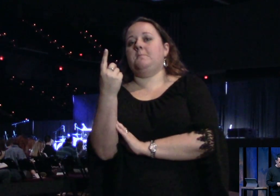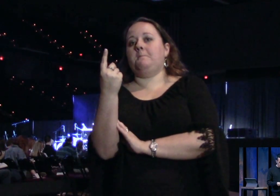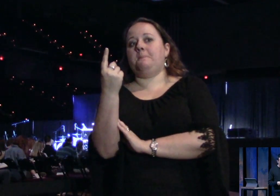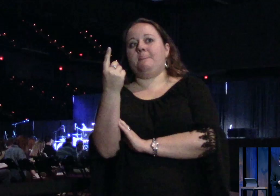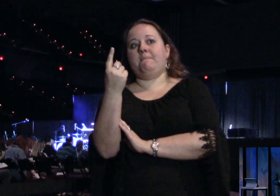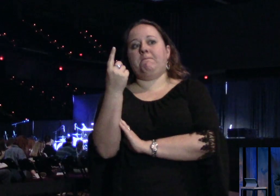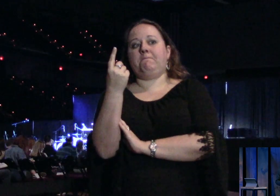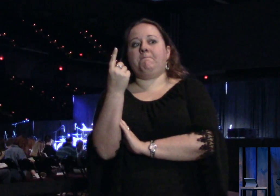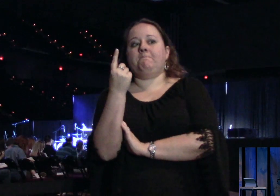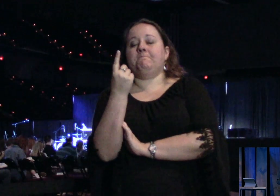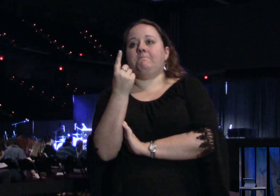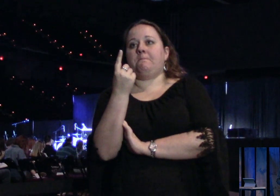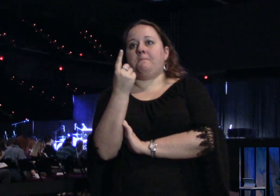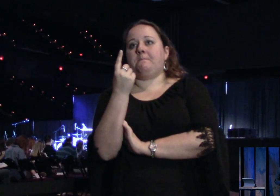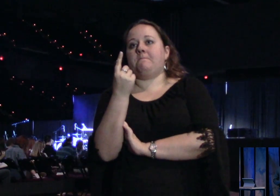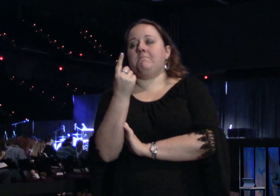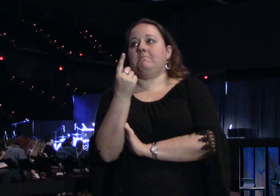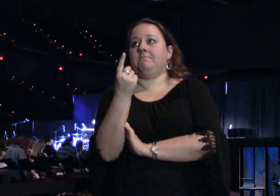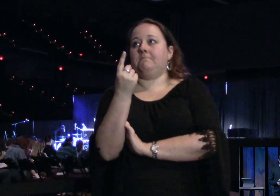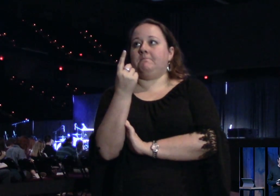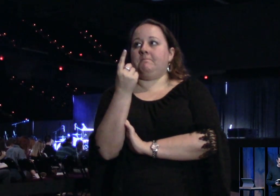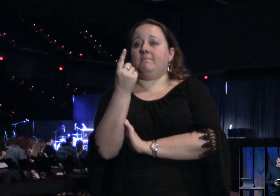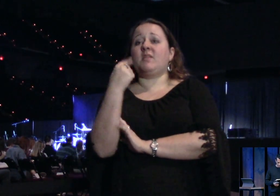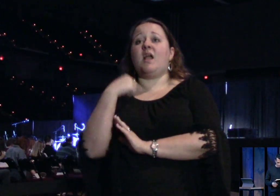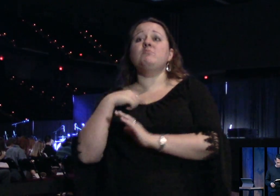Ecclesiastes chapter 1.